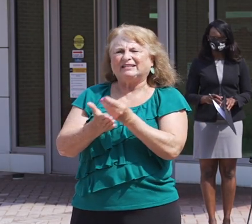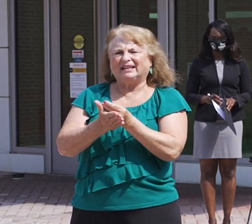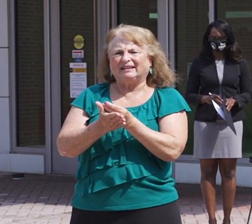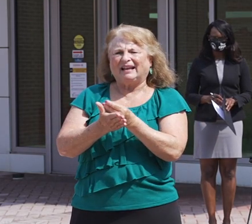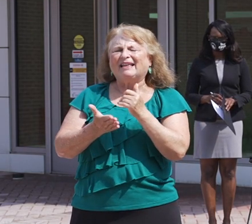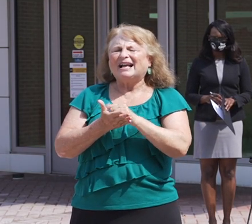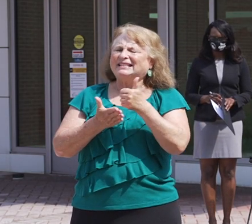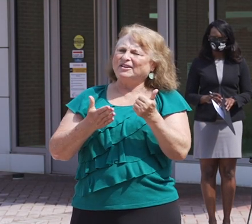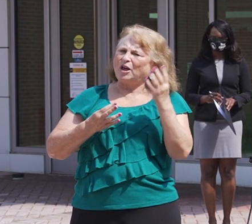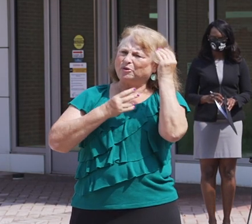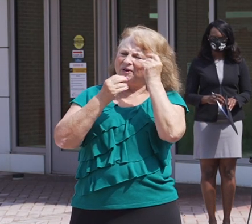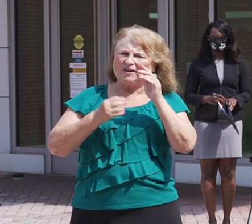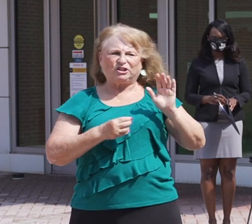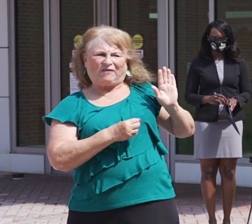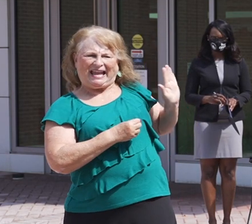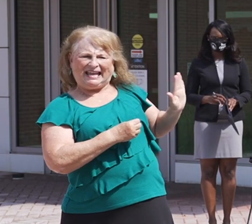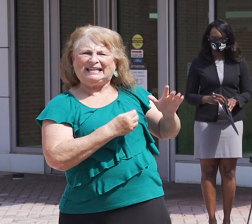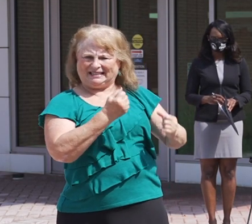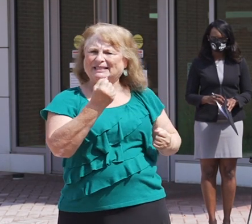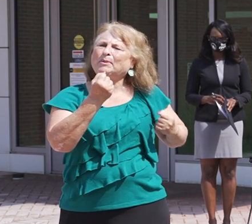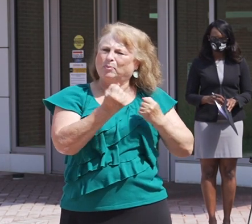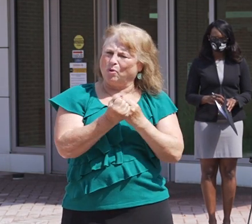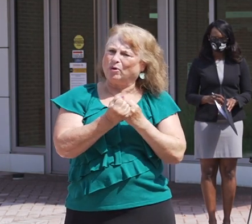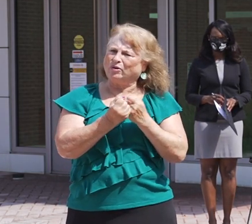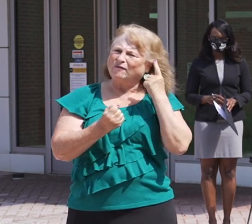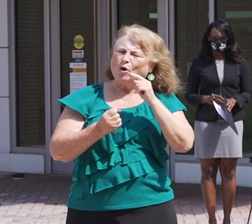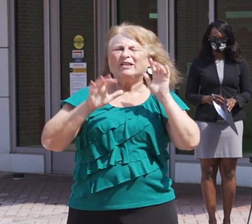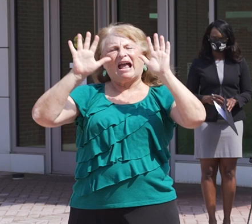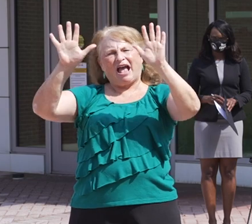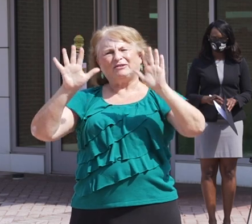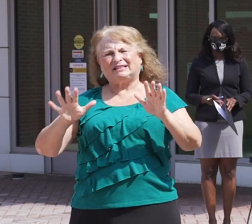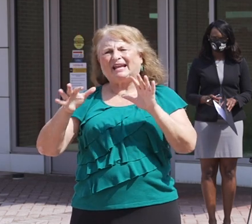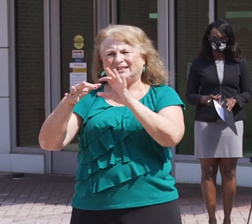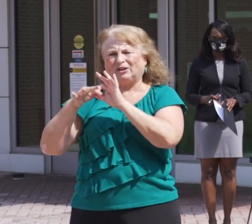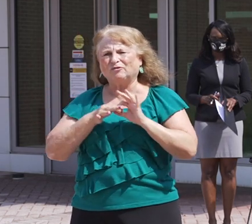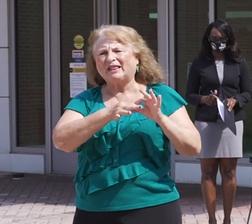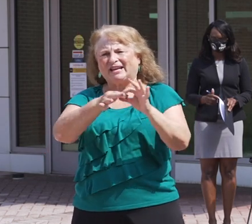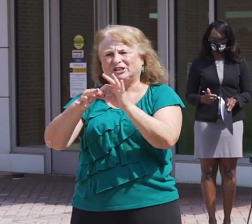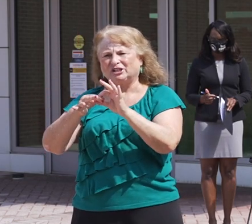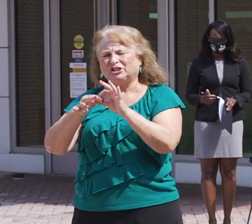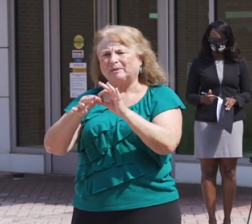another reflection of his support for the outstanding